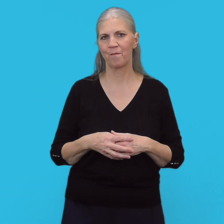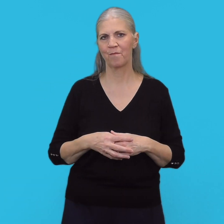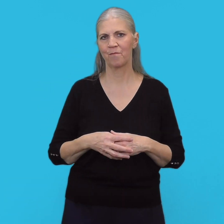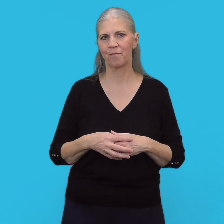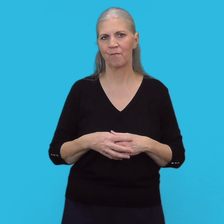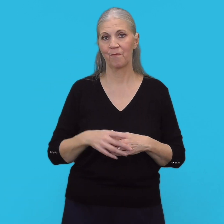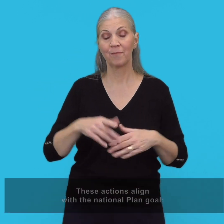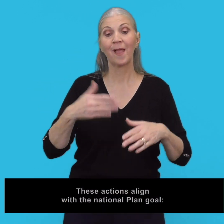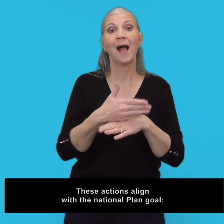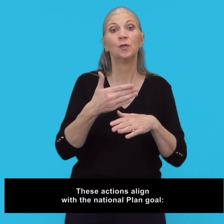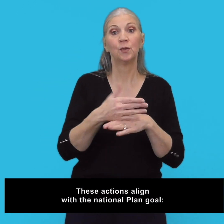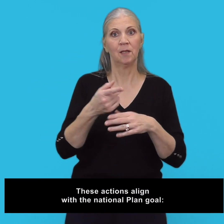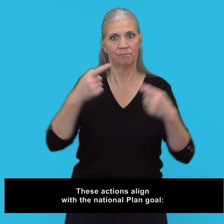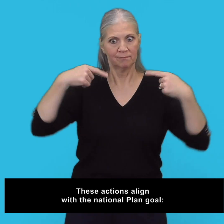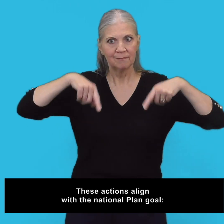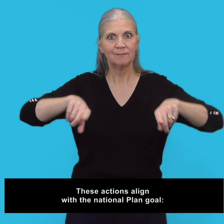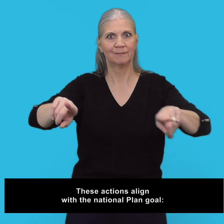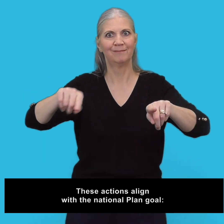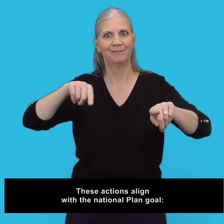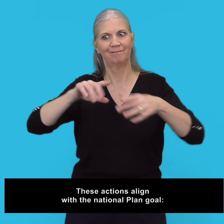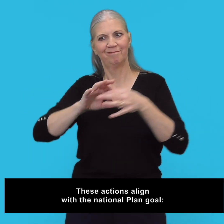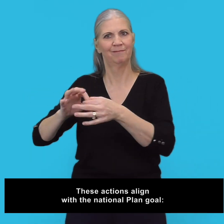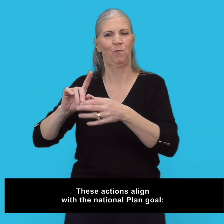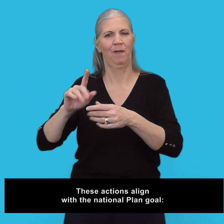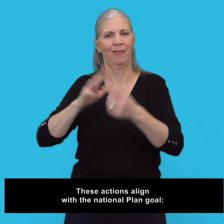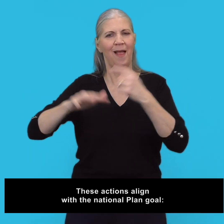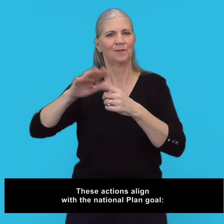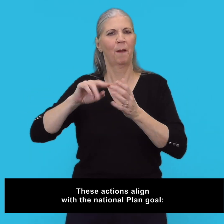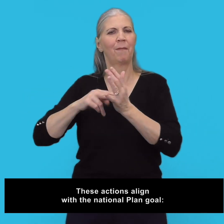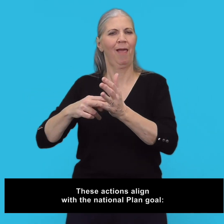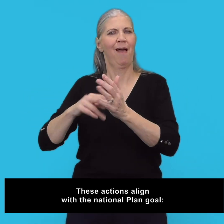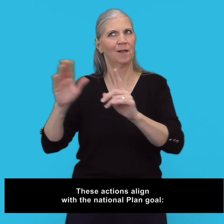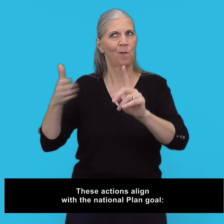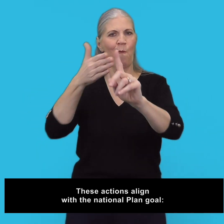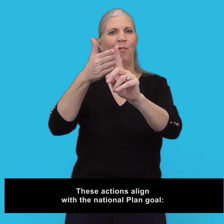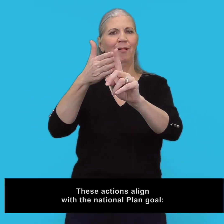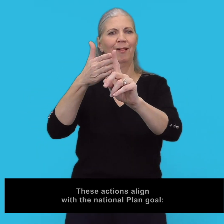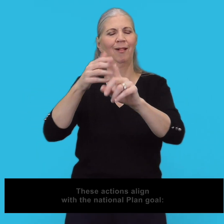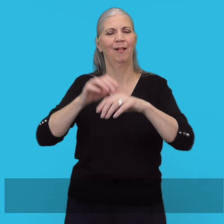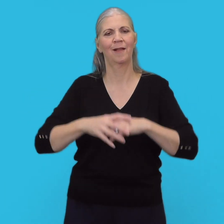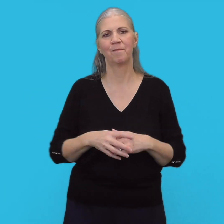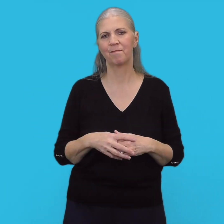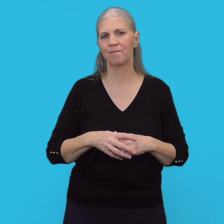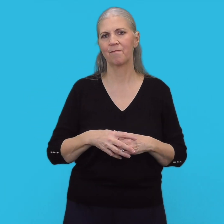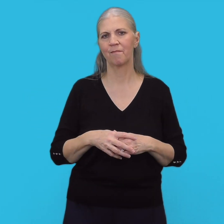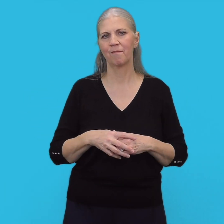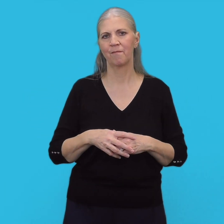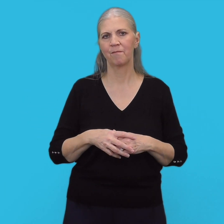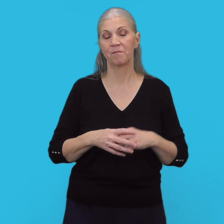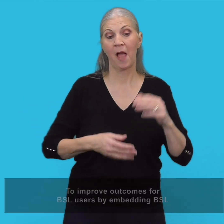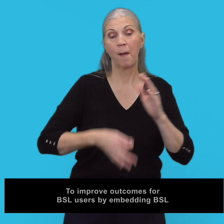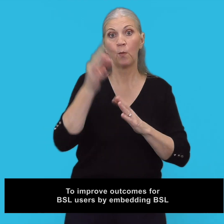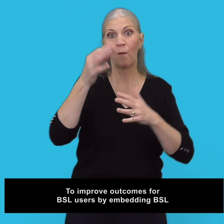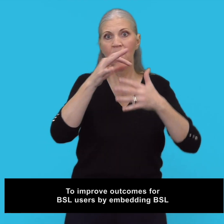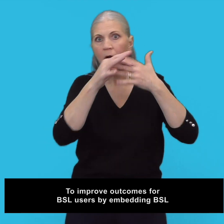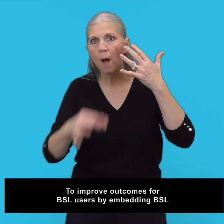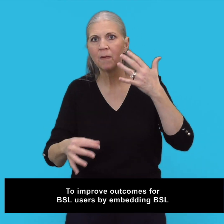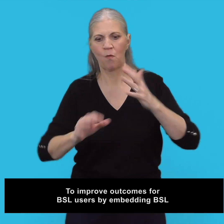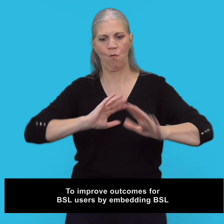These actions align with the national plan goal: to improve outcomes for BSL users by embedding